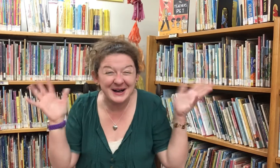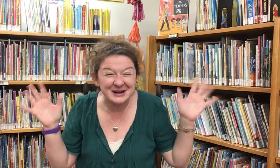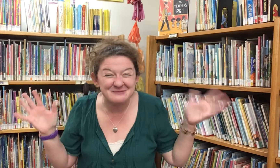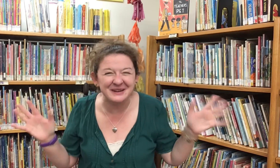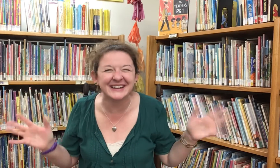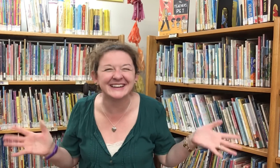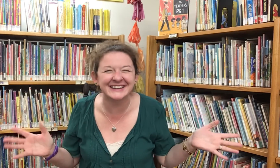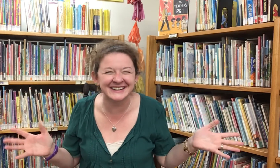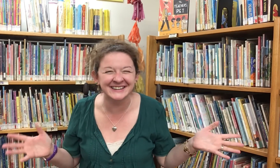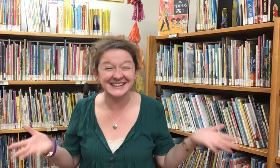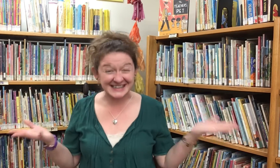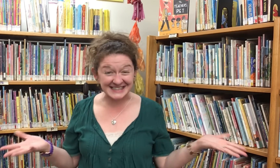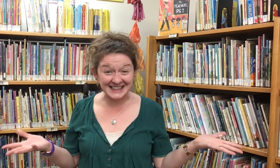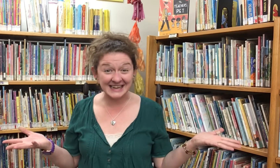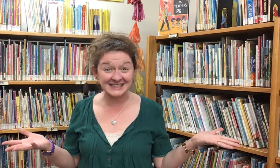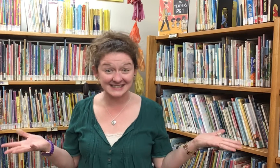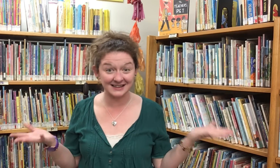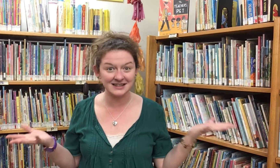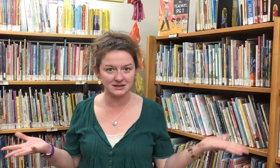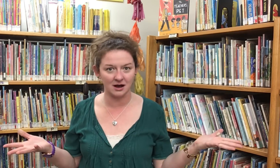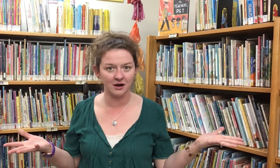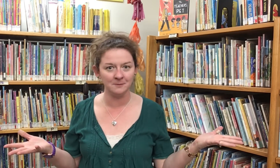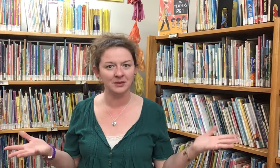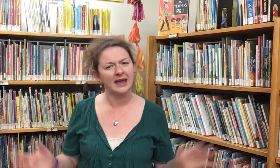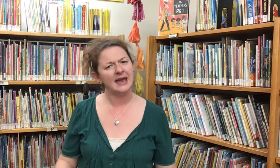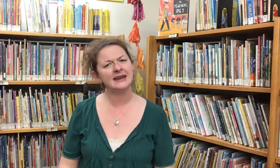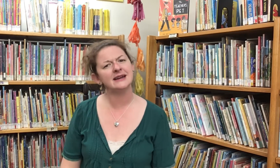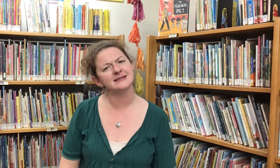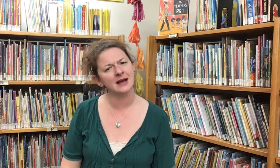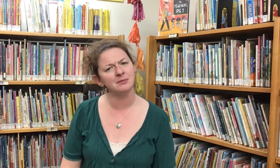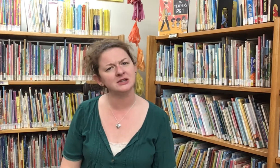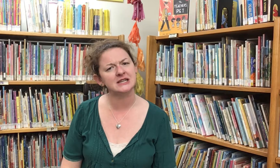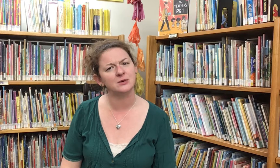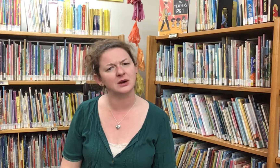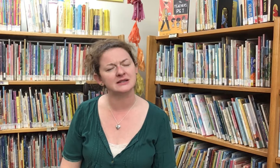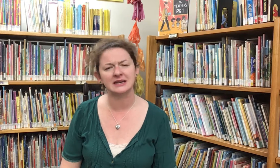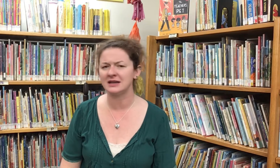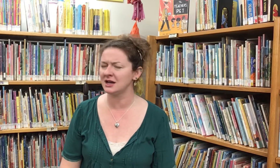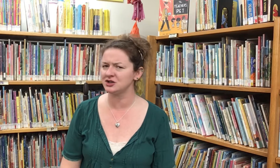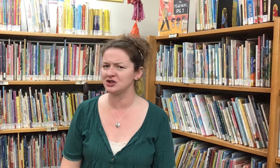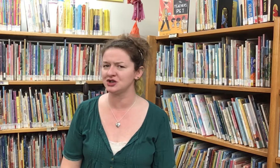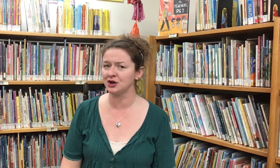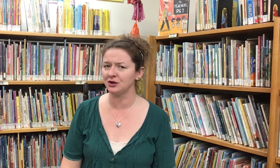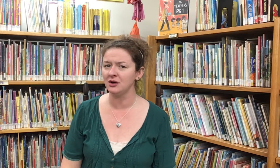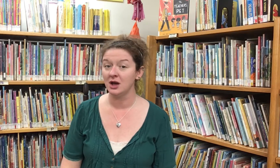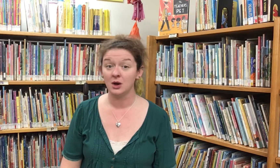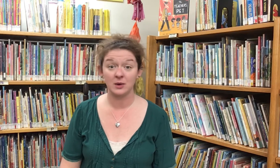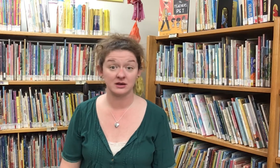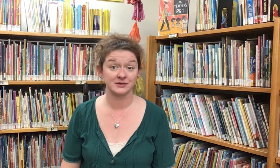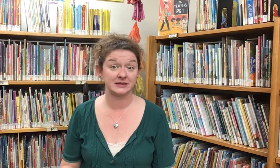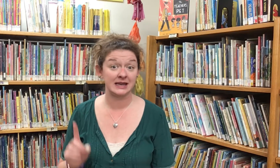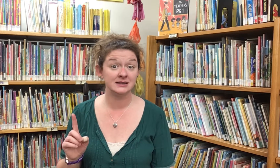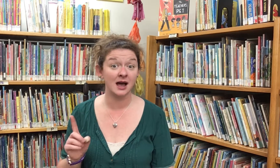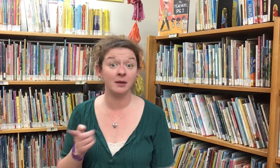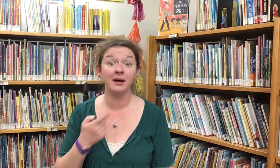pop. Isn't that a silly song? And it has a couple T words in it, not just turtle. We also say tub